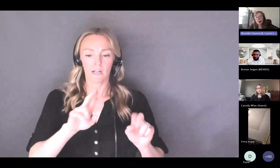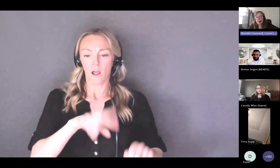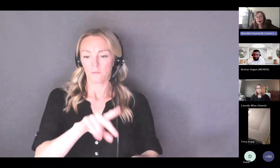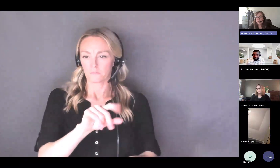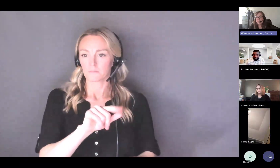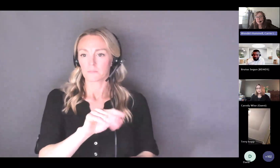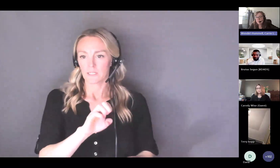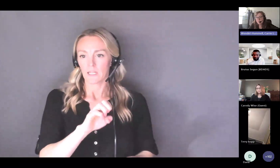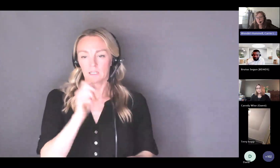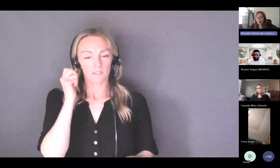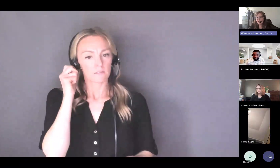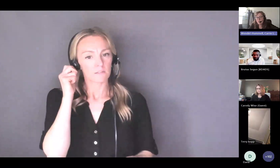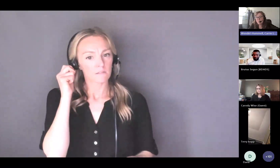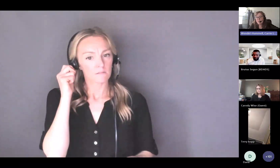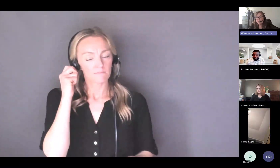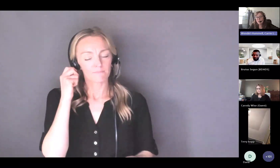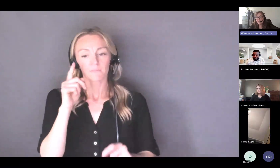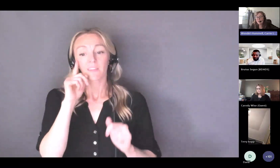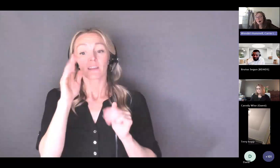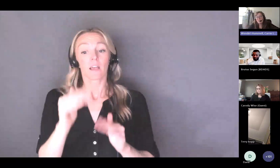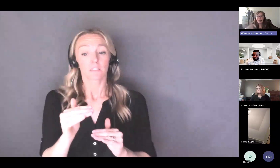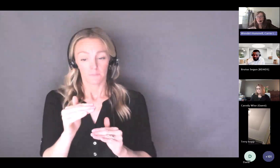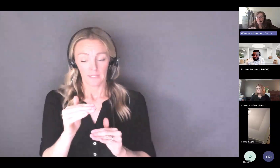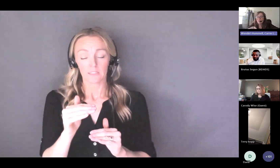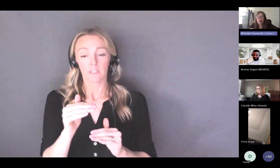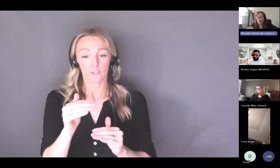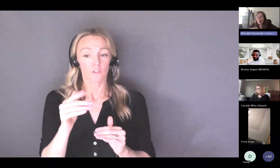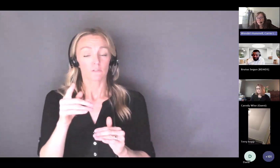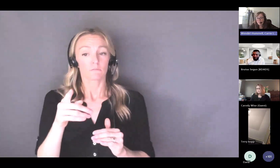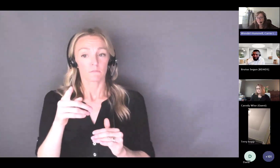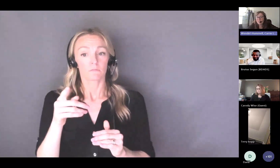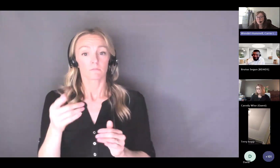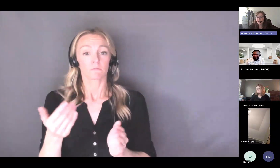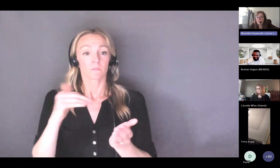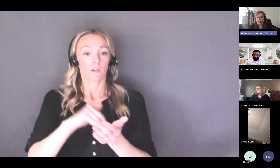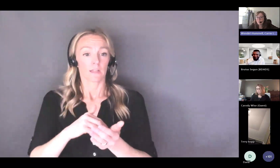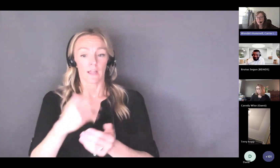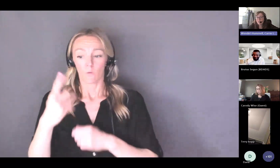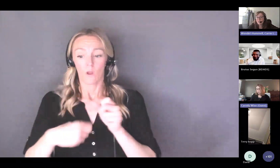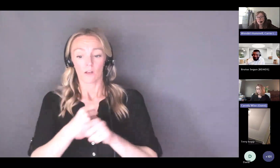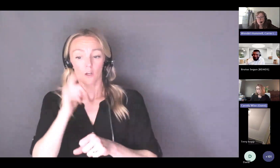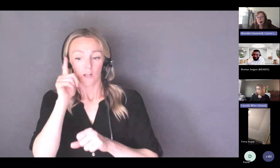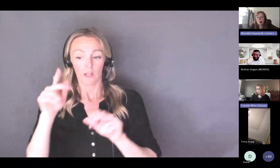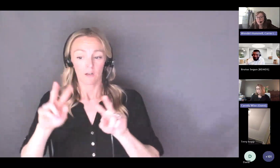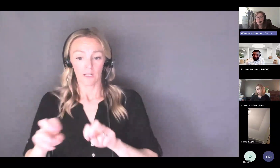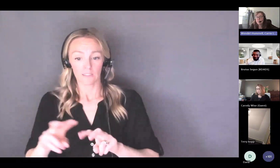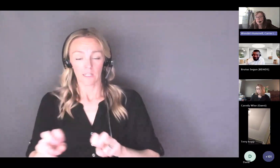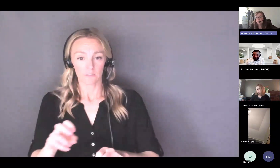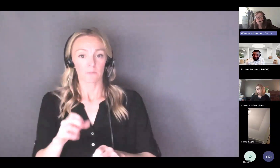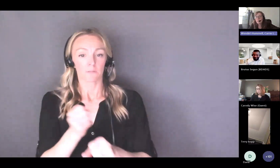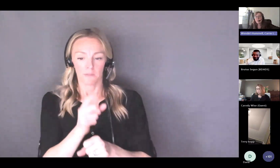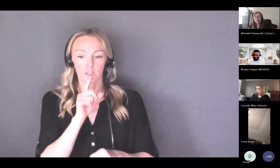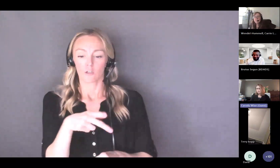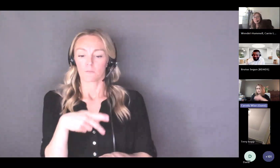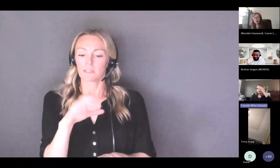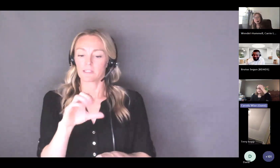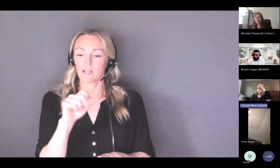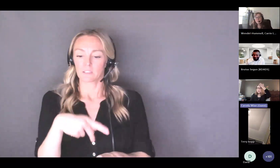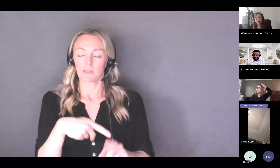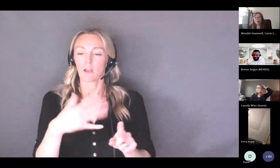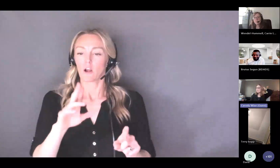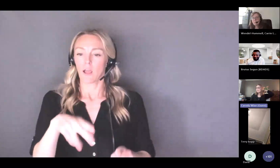Right. But then I think the expectation then would be when you're back a year later, we saw that thing updated Okay. in the PCSP.